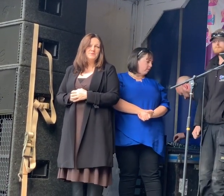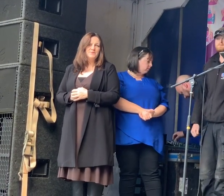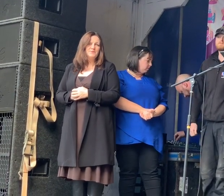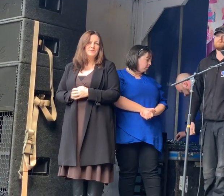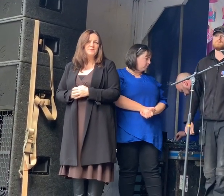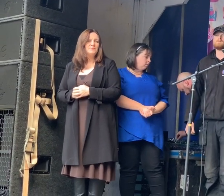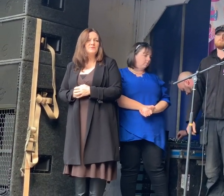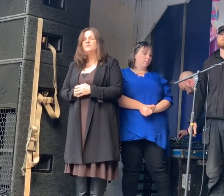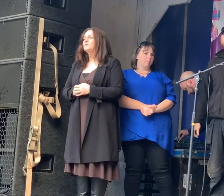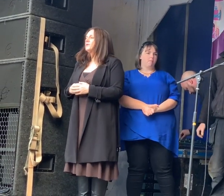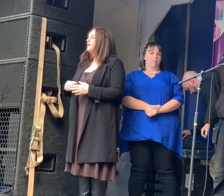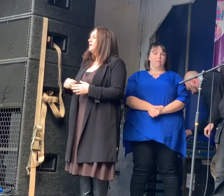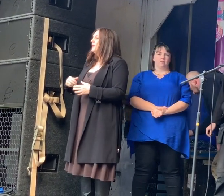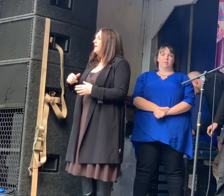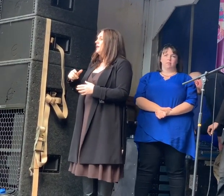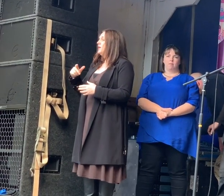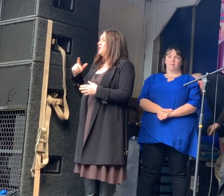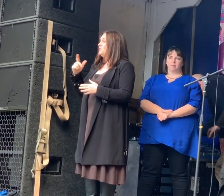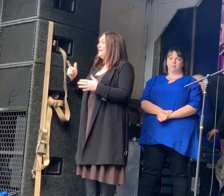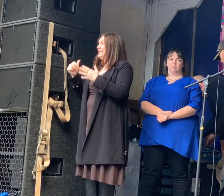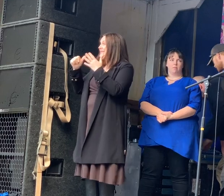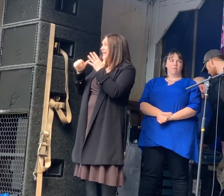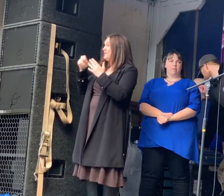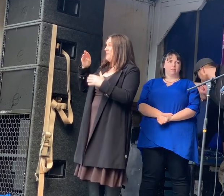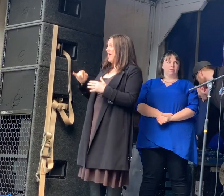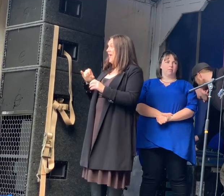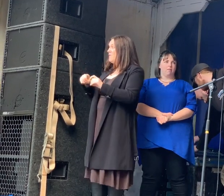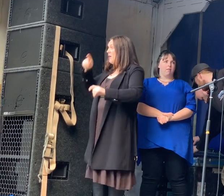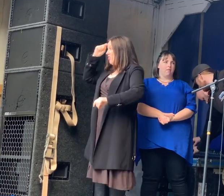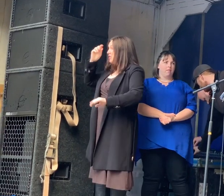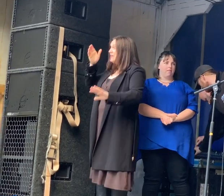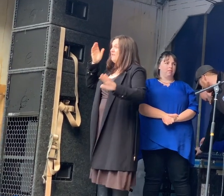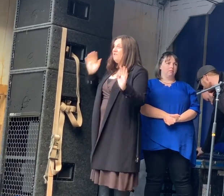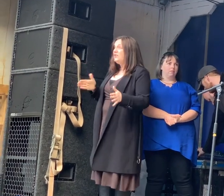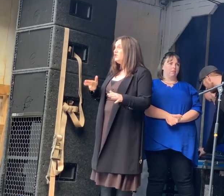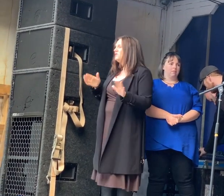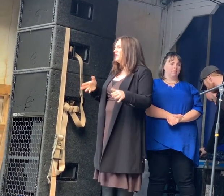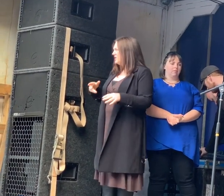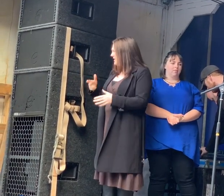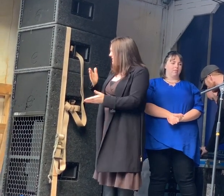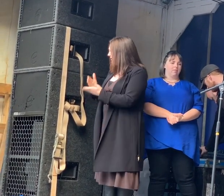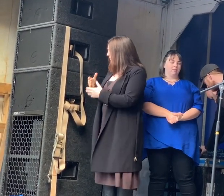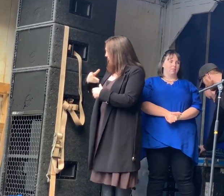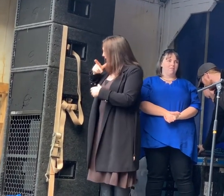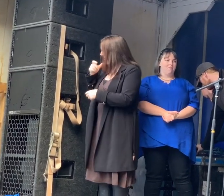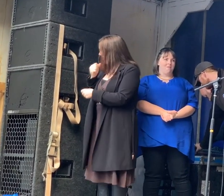So on May 26th, everybody was like, it's over now. Stop going on about it, Evie.